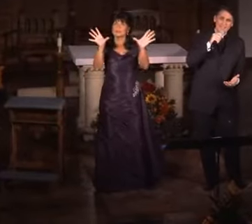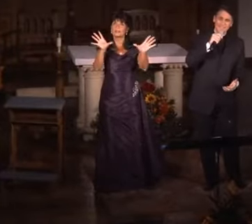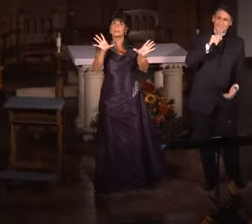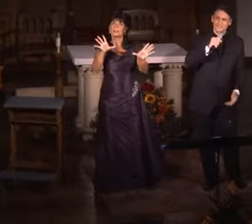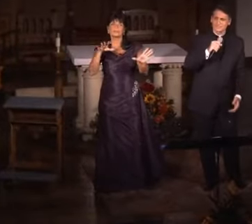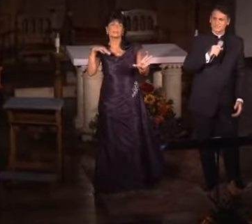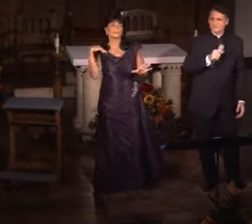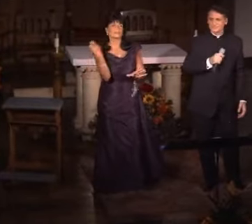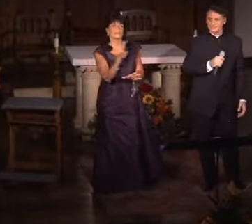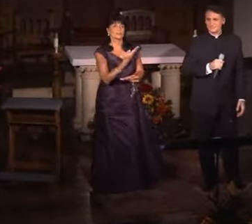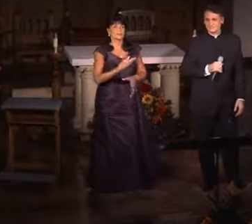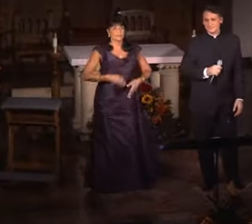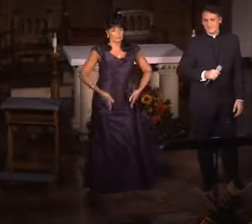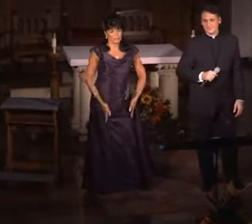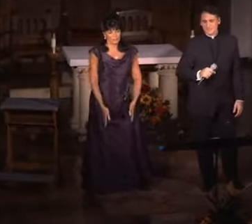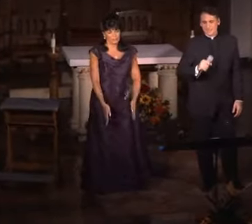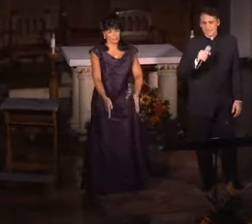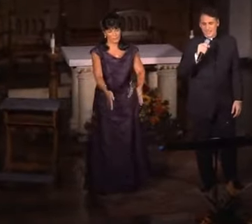way.